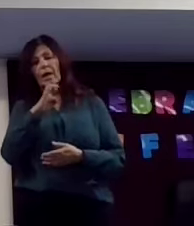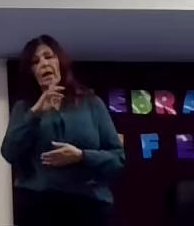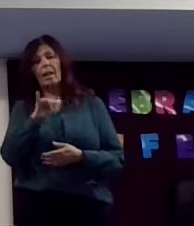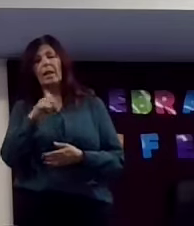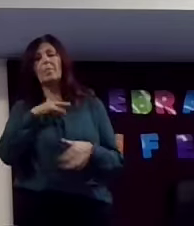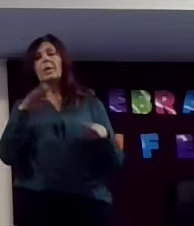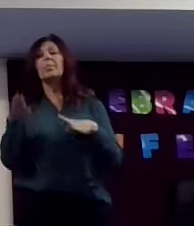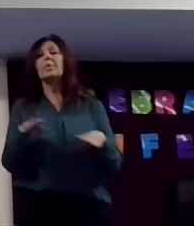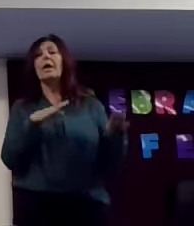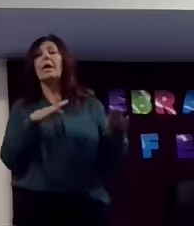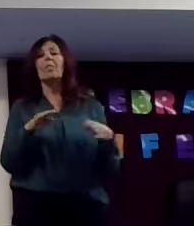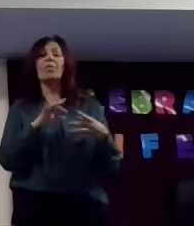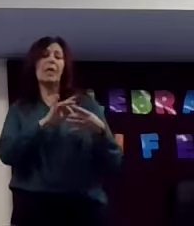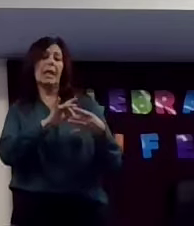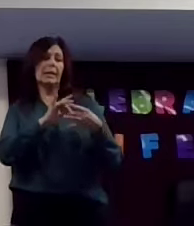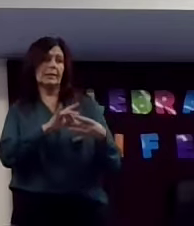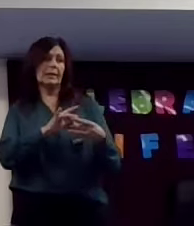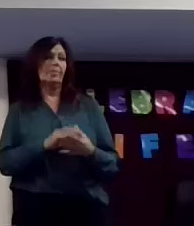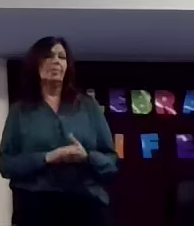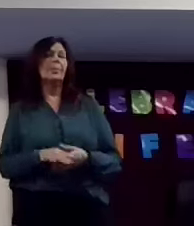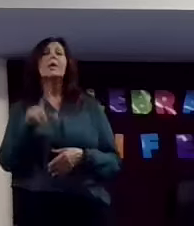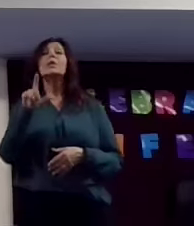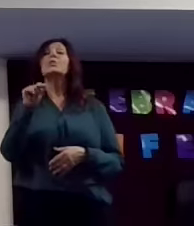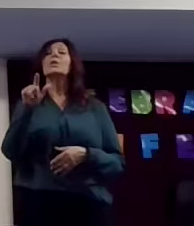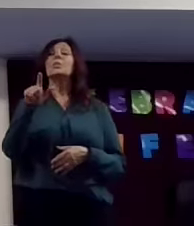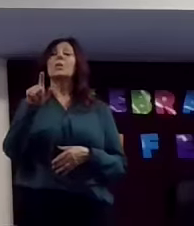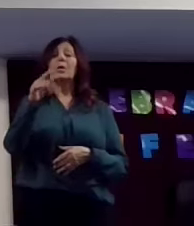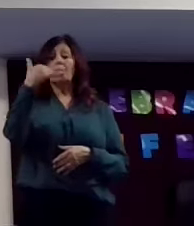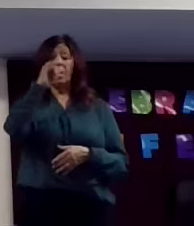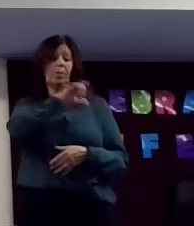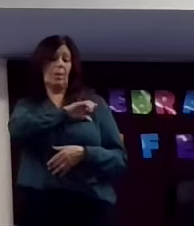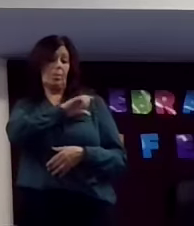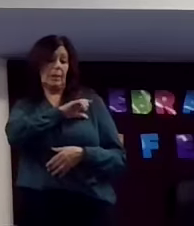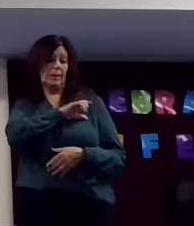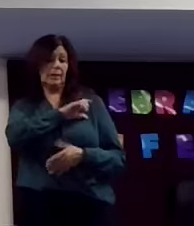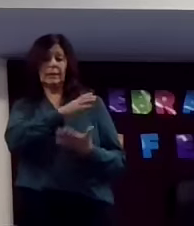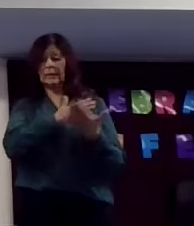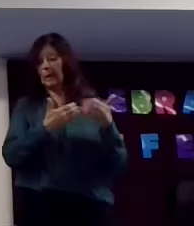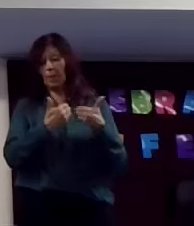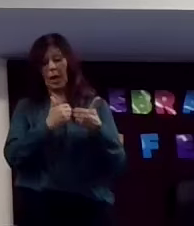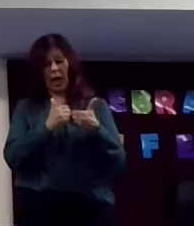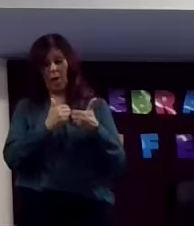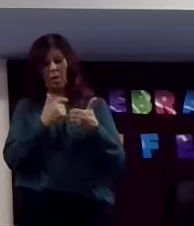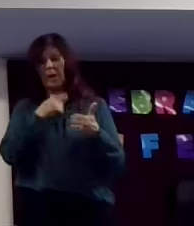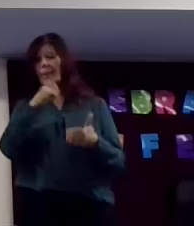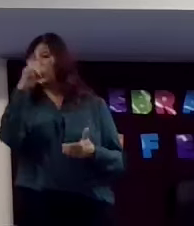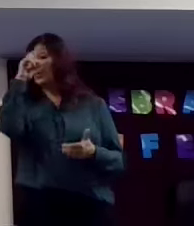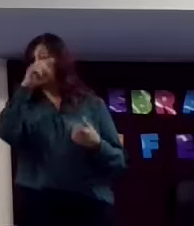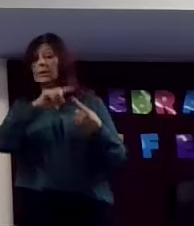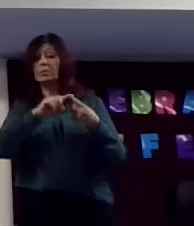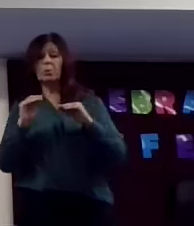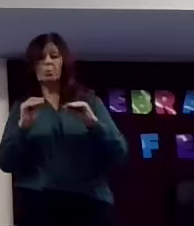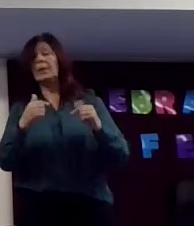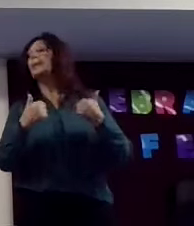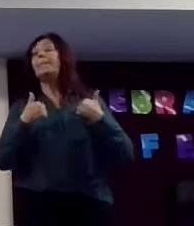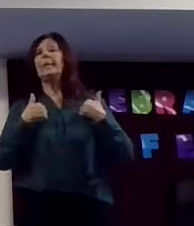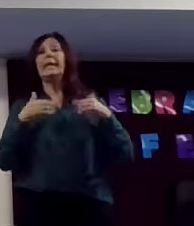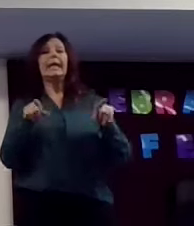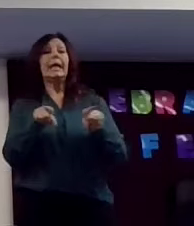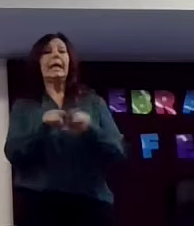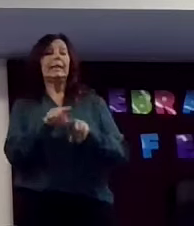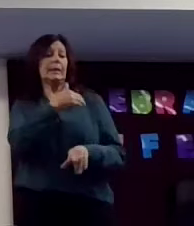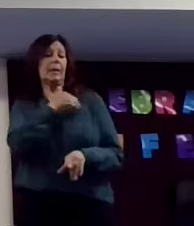I'm the behavioral liaison. And in 2021, the Buffalo Police somehow had some wisdom to appoint me as